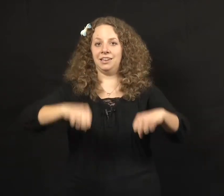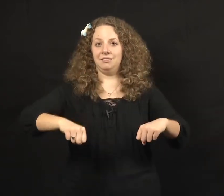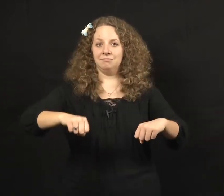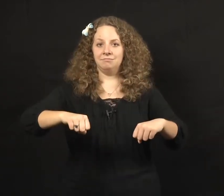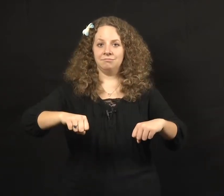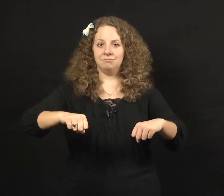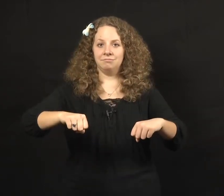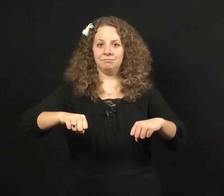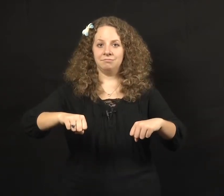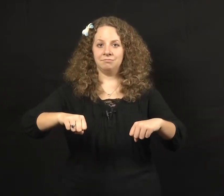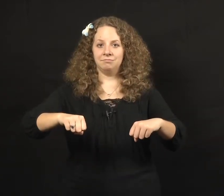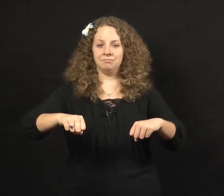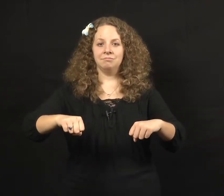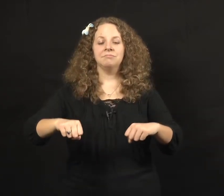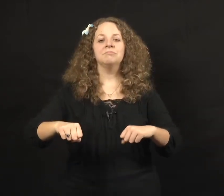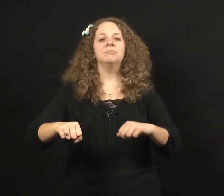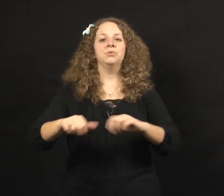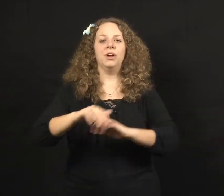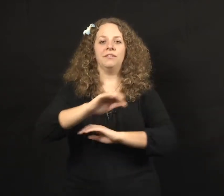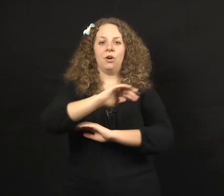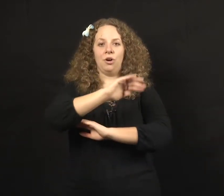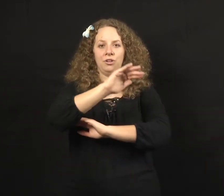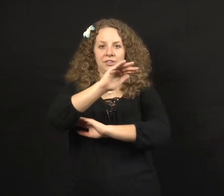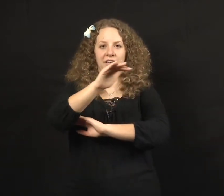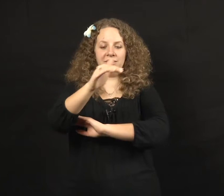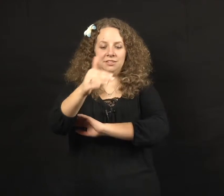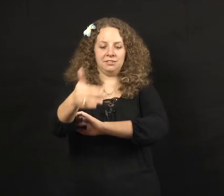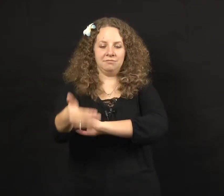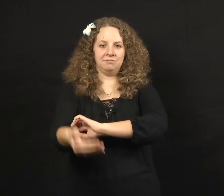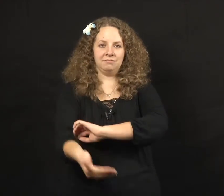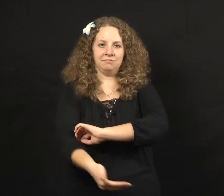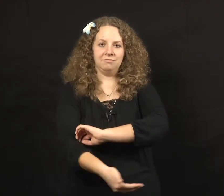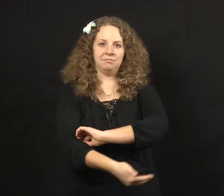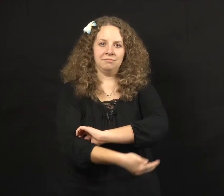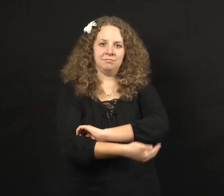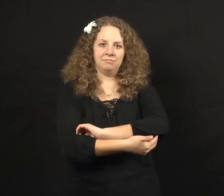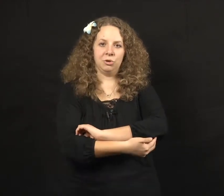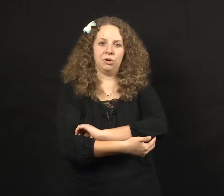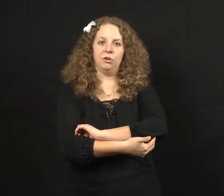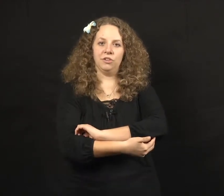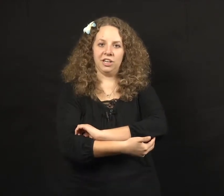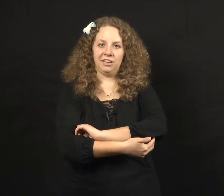Can. You have all night or overnight.